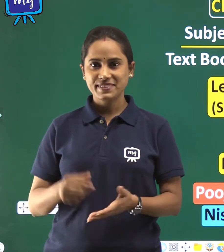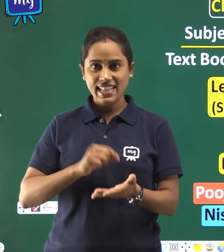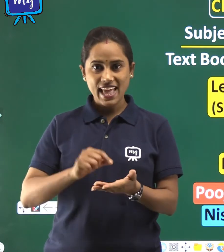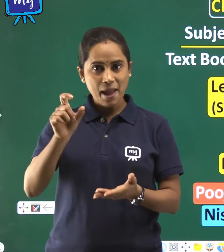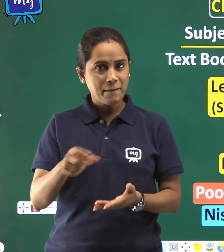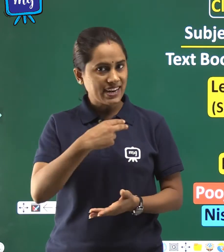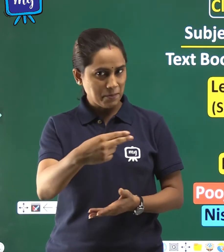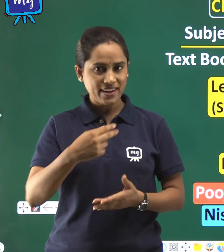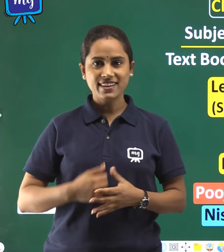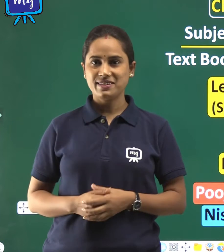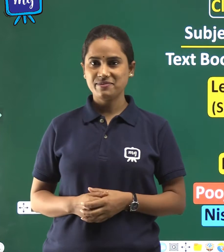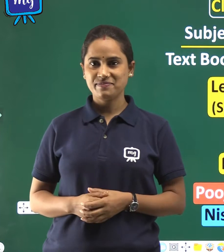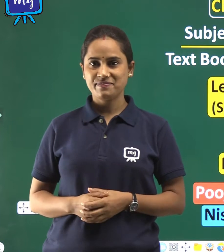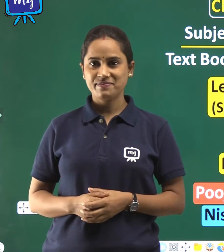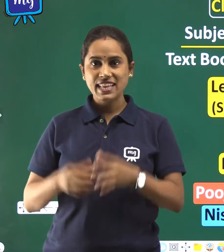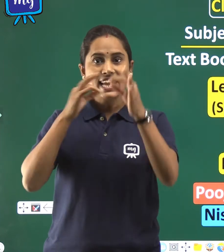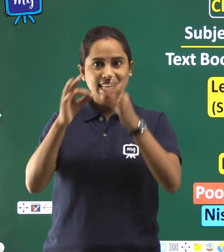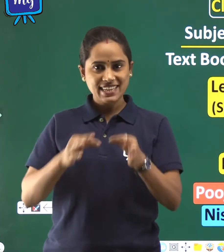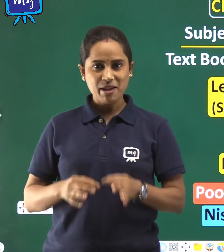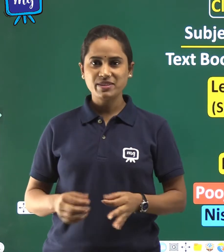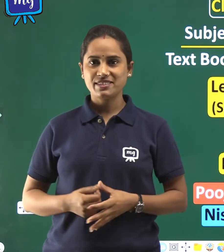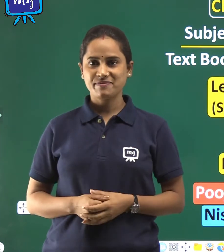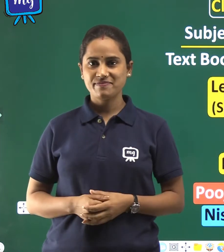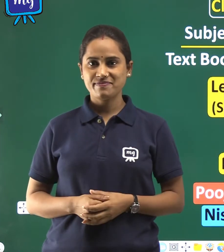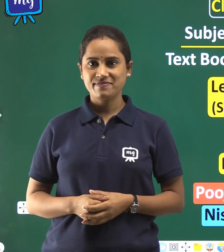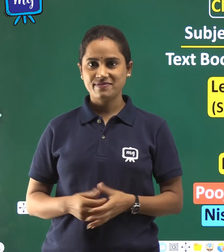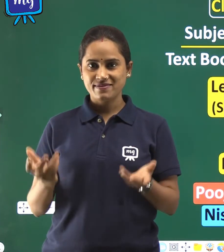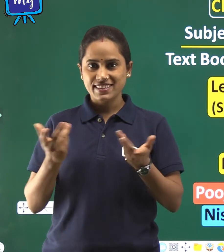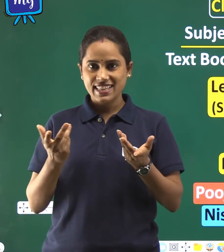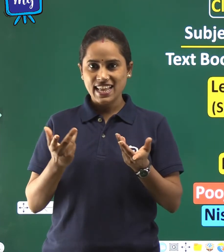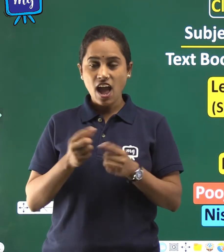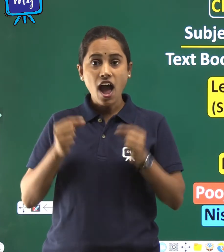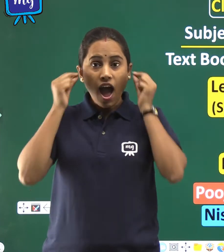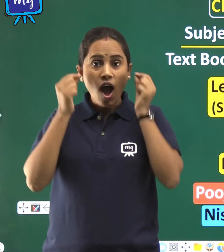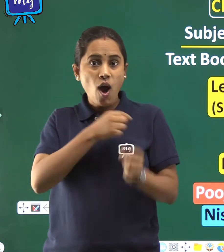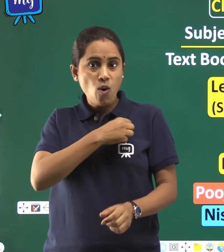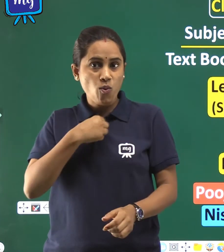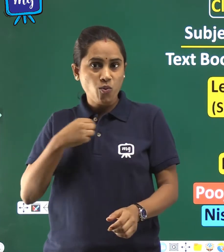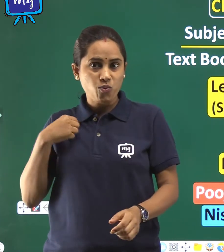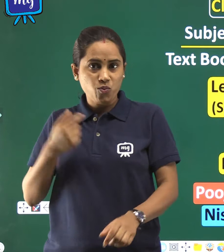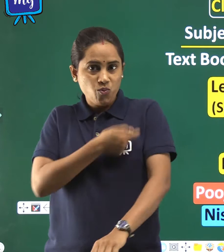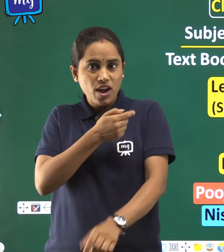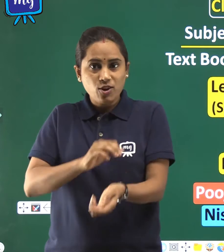Patrick Pringle describes how Dr. Andrew Manson